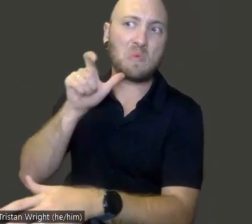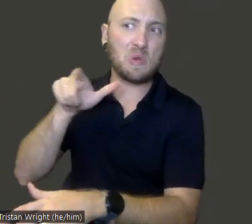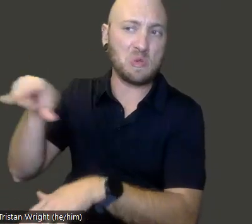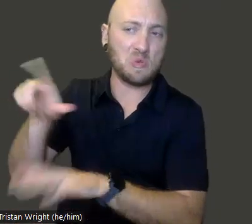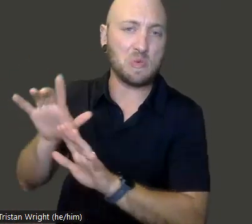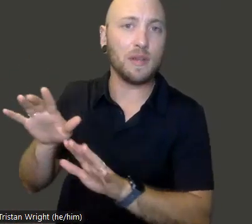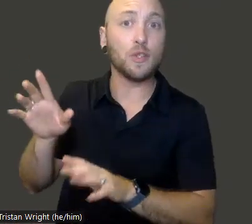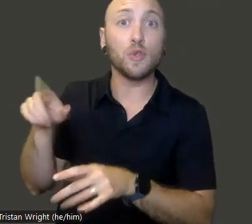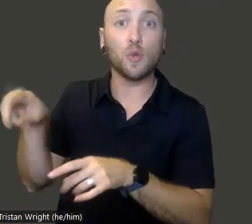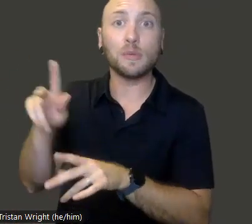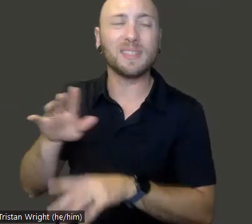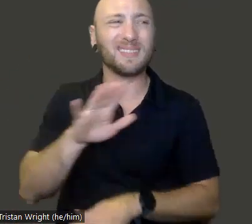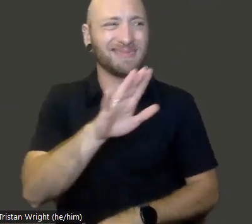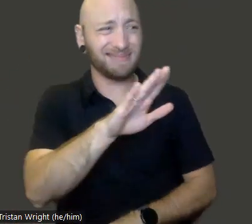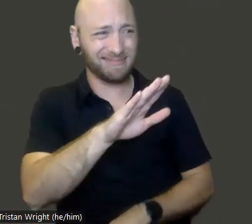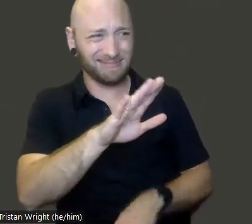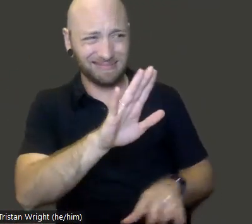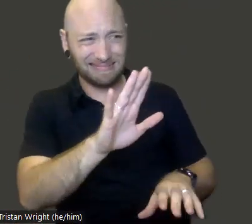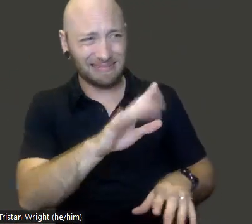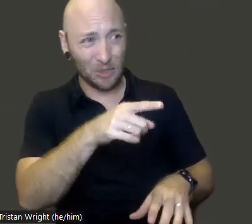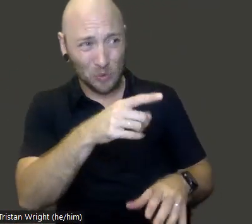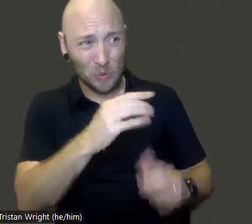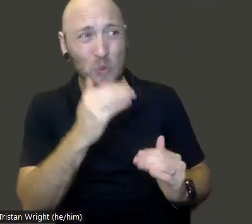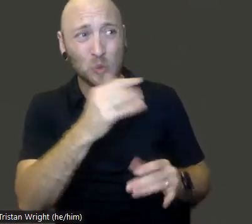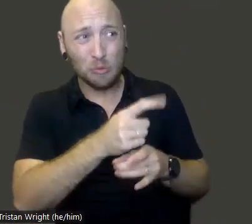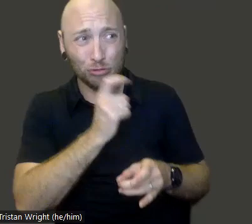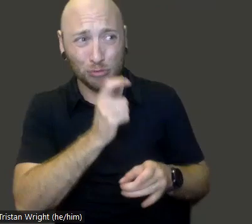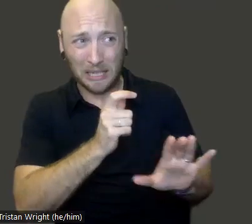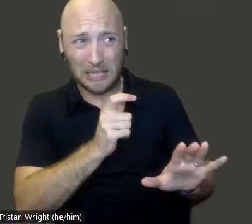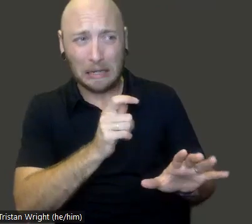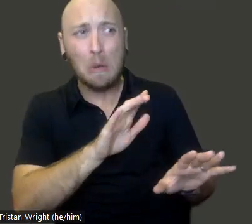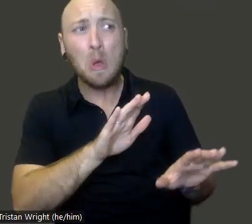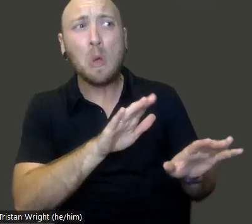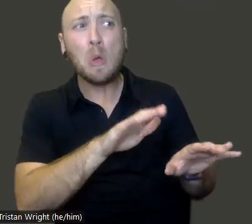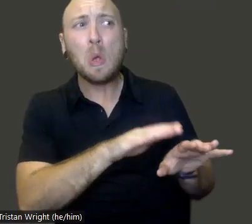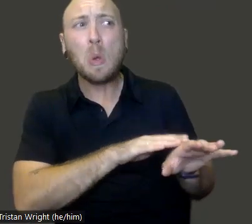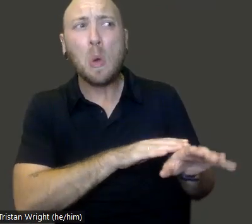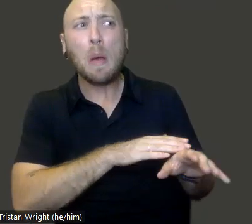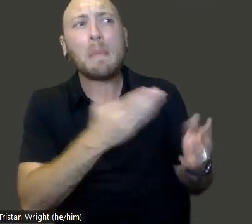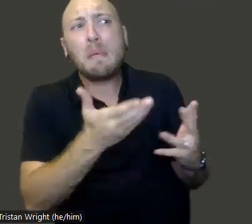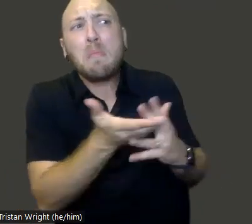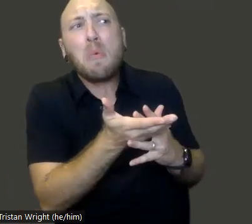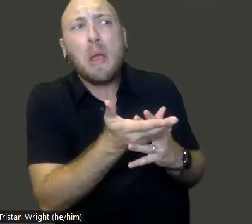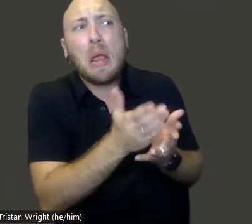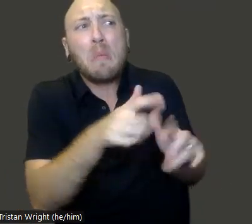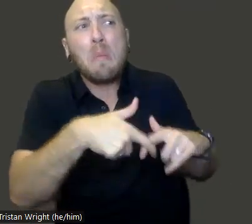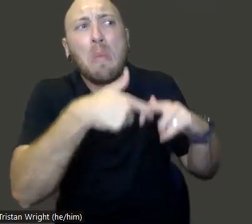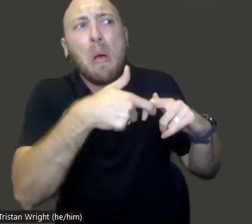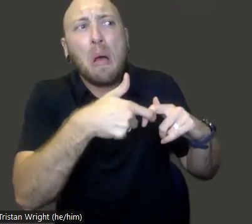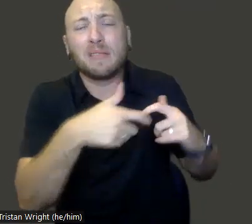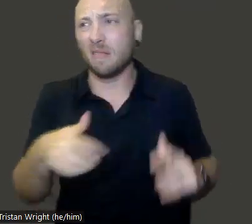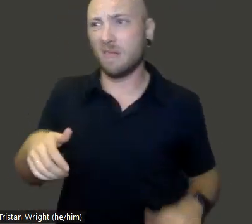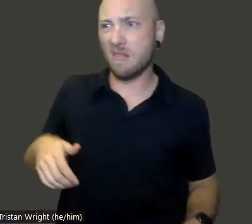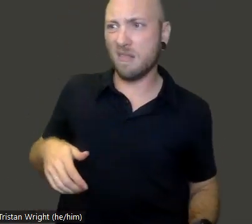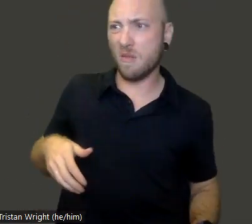not do that. You should slow down. You should, you know, maybe take a while away from drinking, take a break. And I didn't want to hear things like